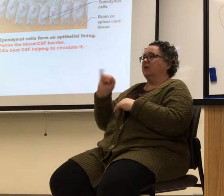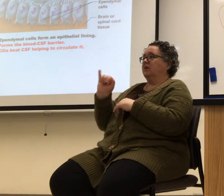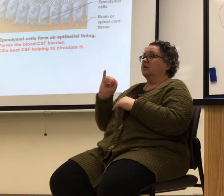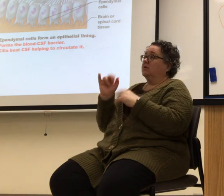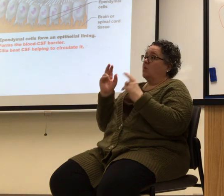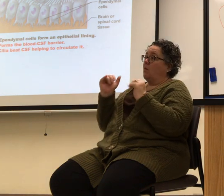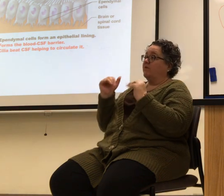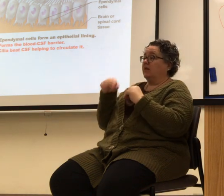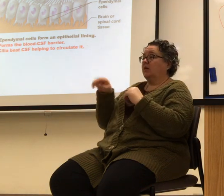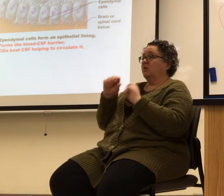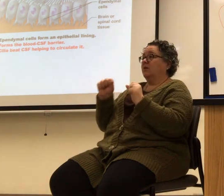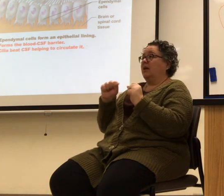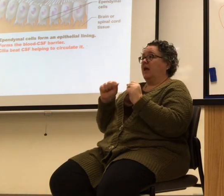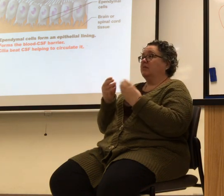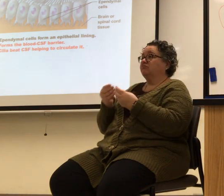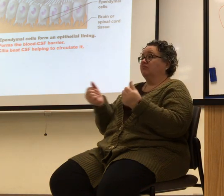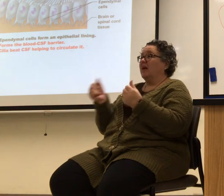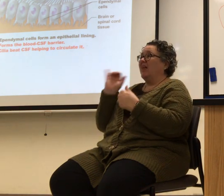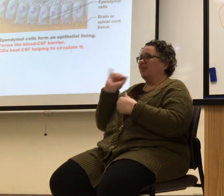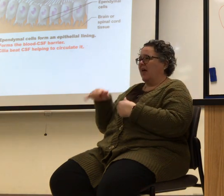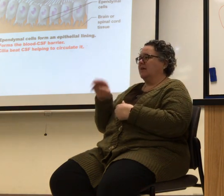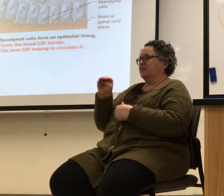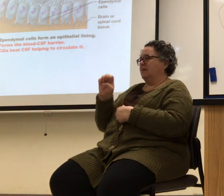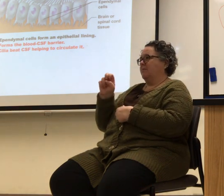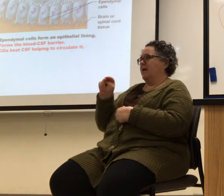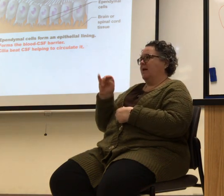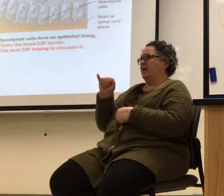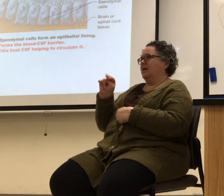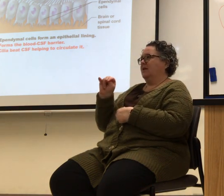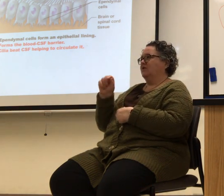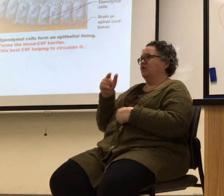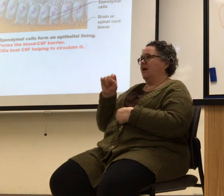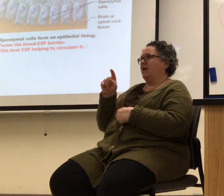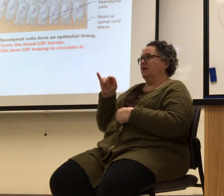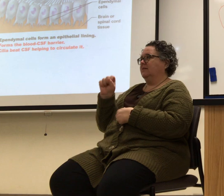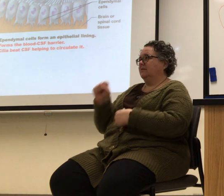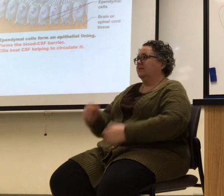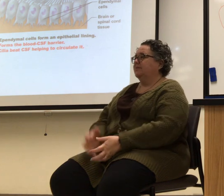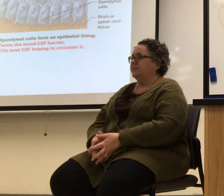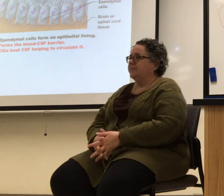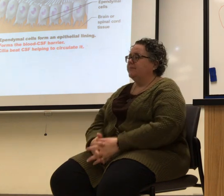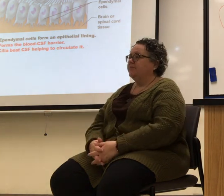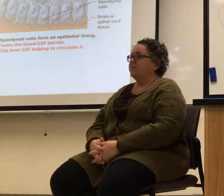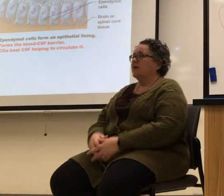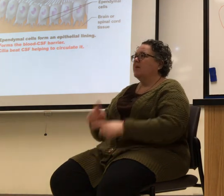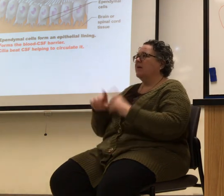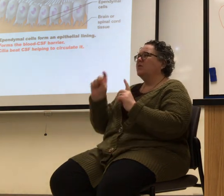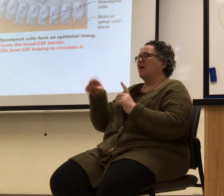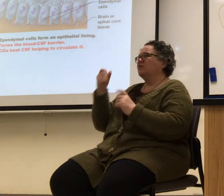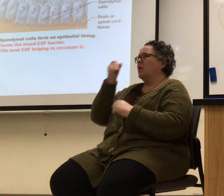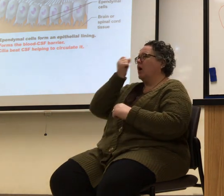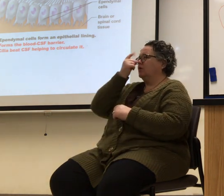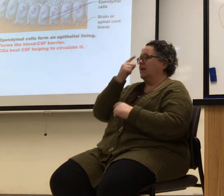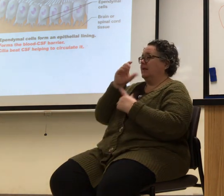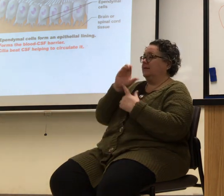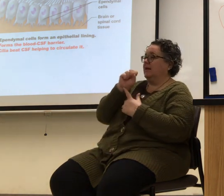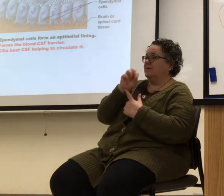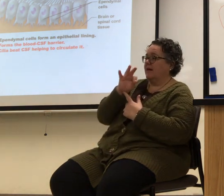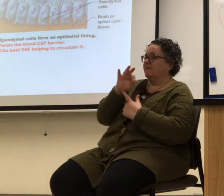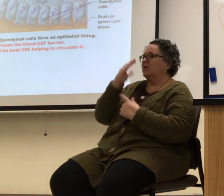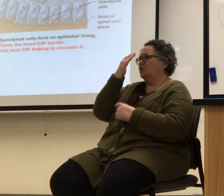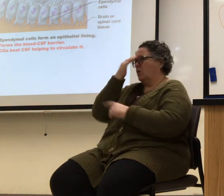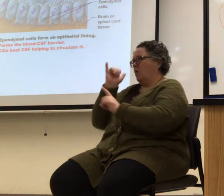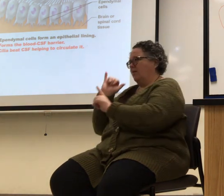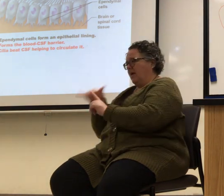Anyways, the whole point was to teach you what ependymal cells were, but you have to appreciate what CSF is to kind of know that. And